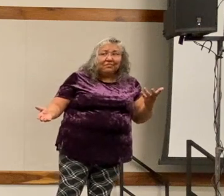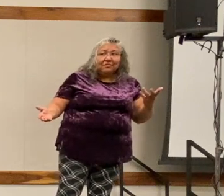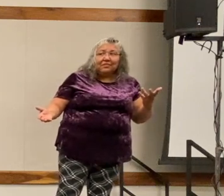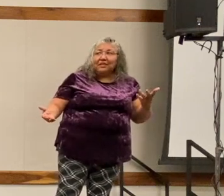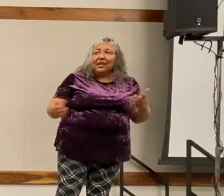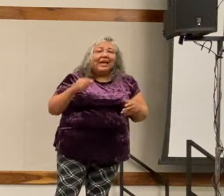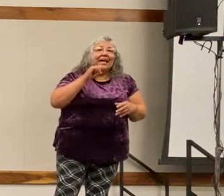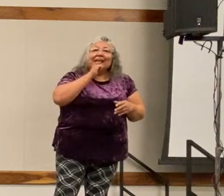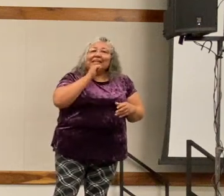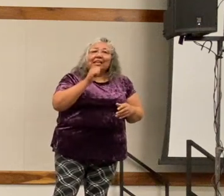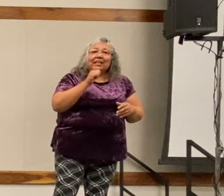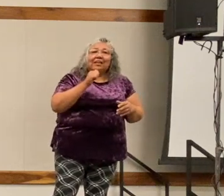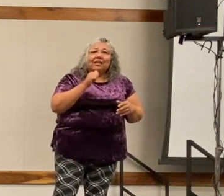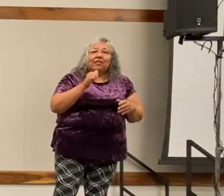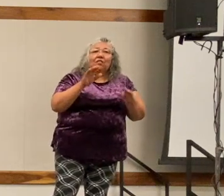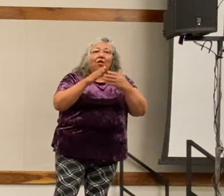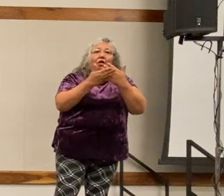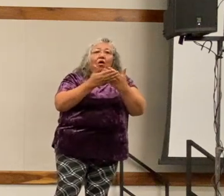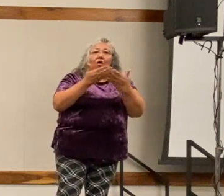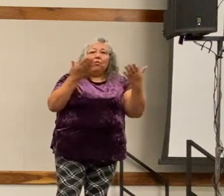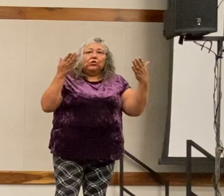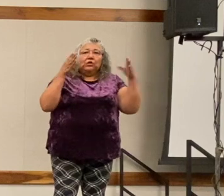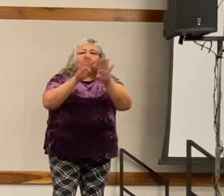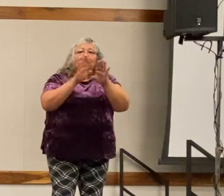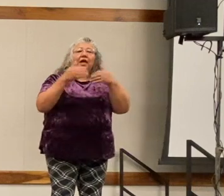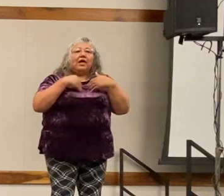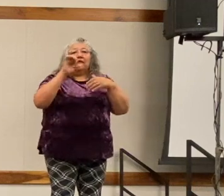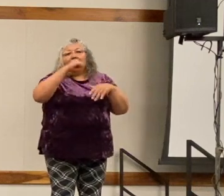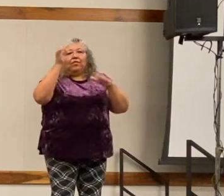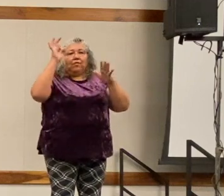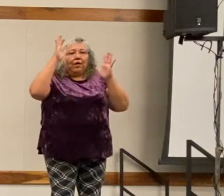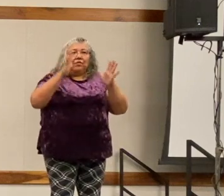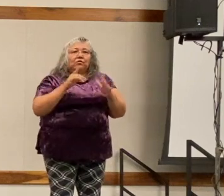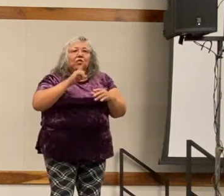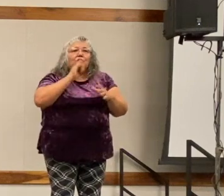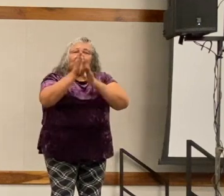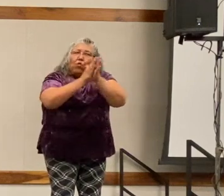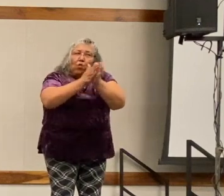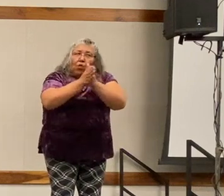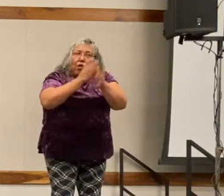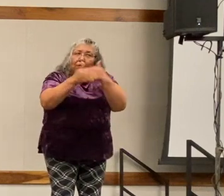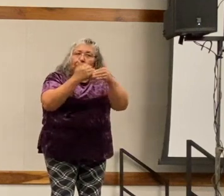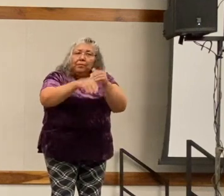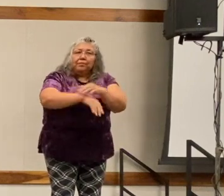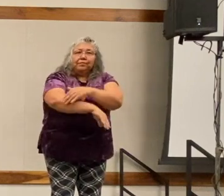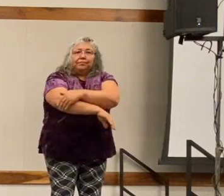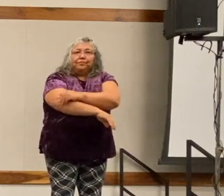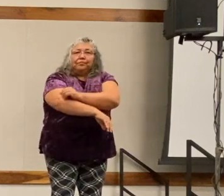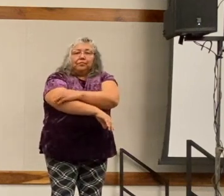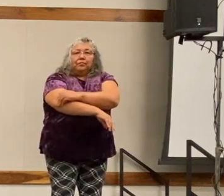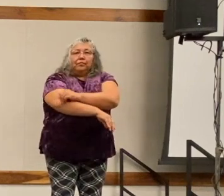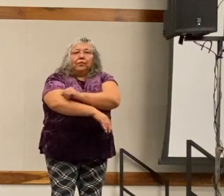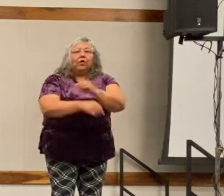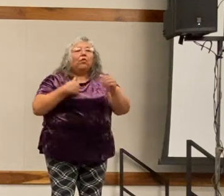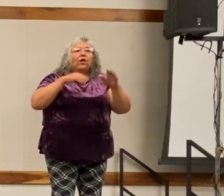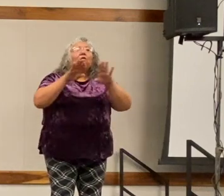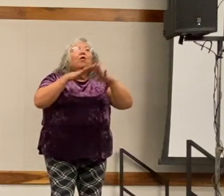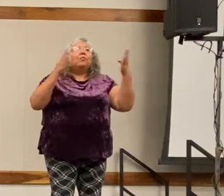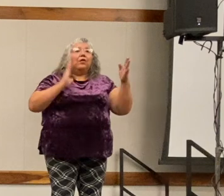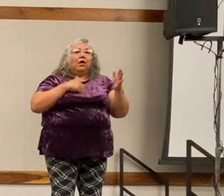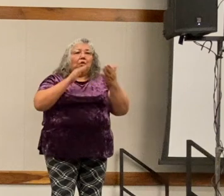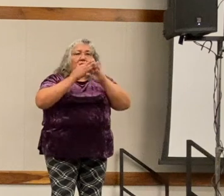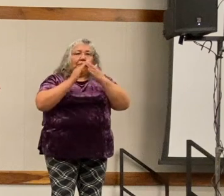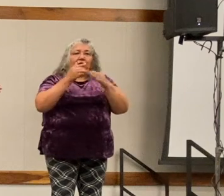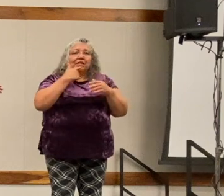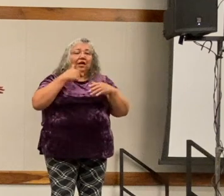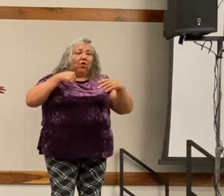He didn't, and they almost shut the door, but they brought another pastor in who really went after it, right? And so we are going to open up to our community